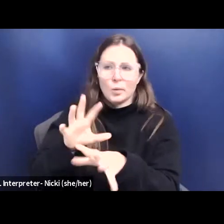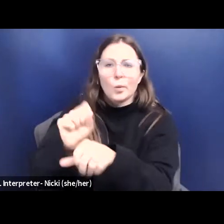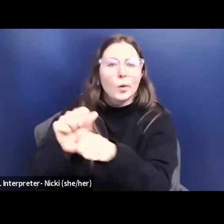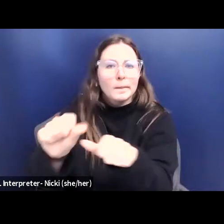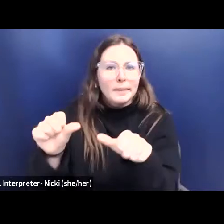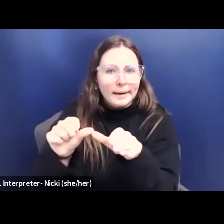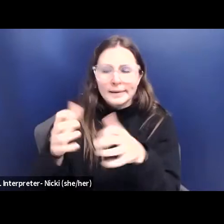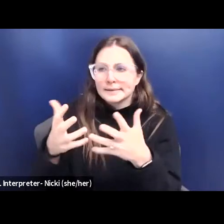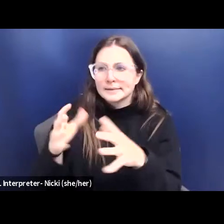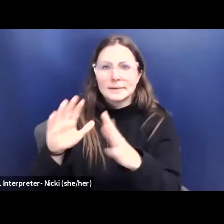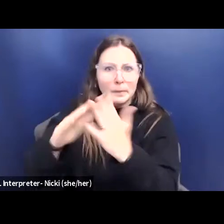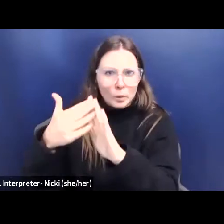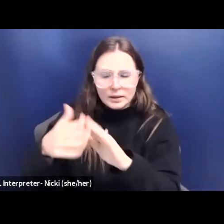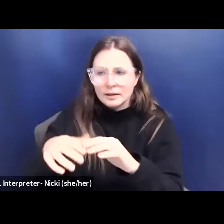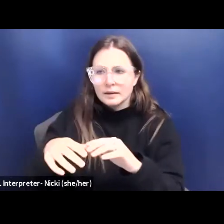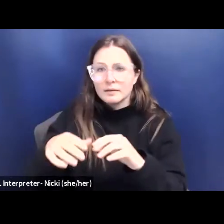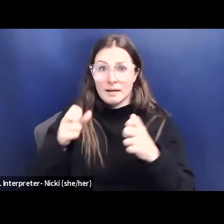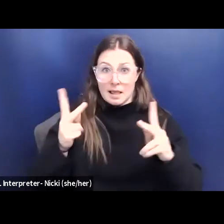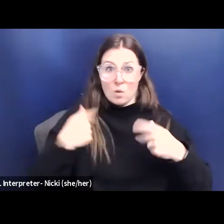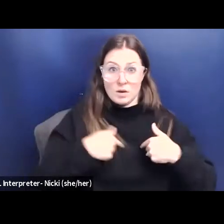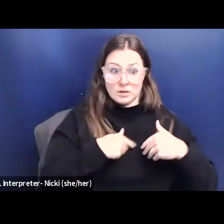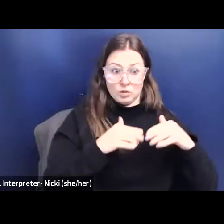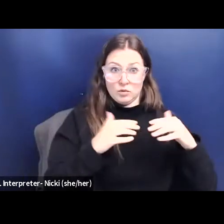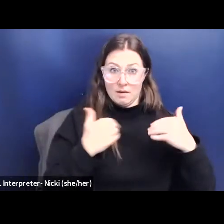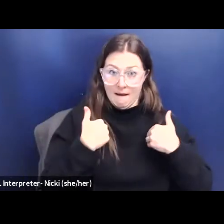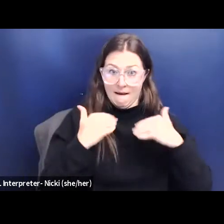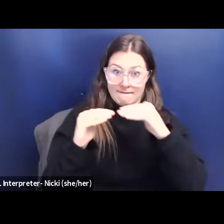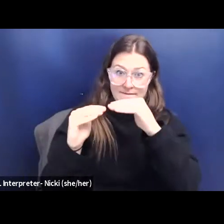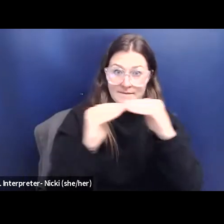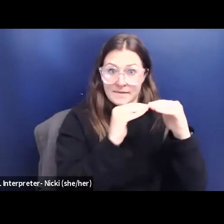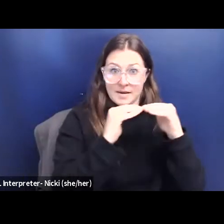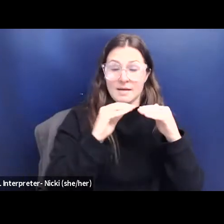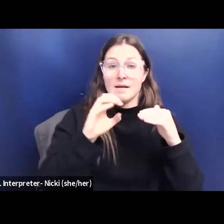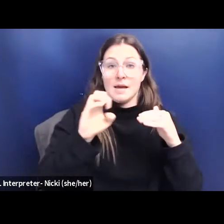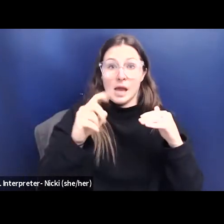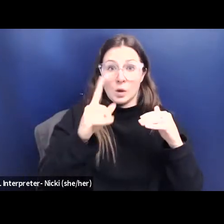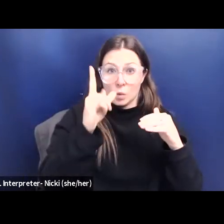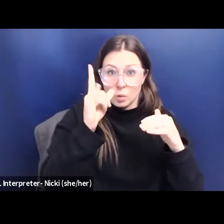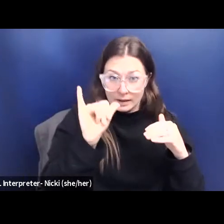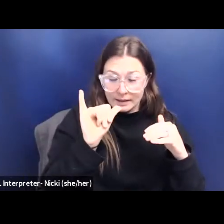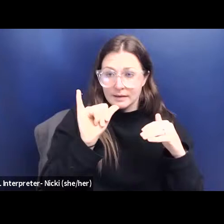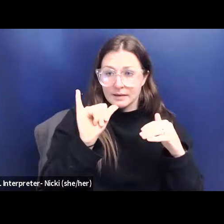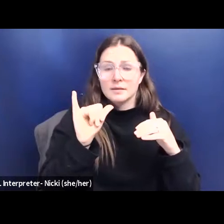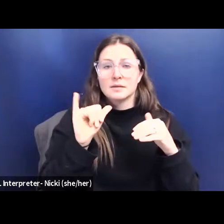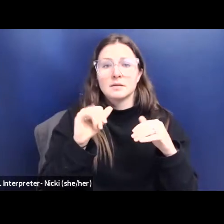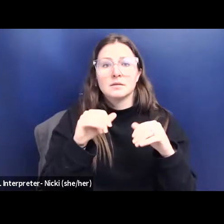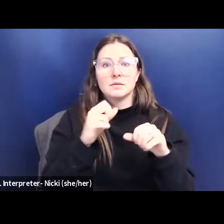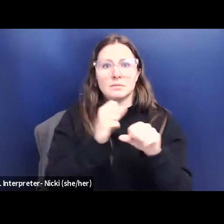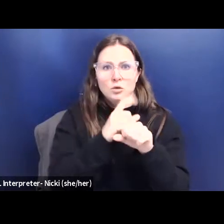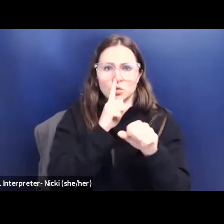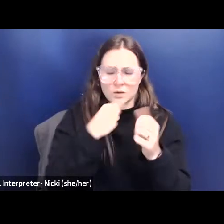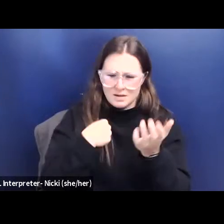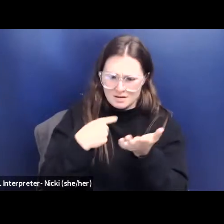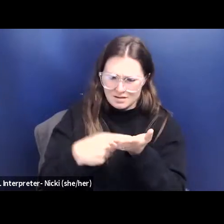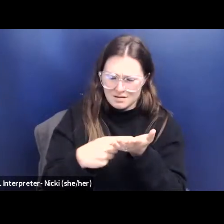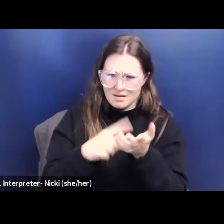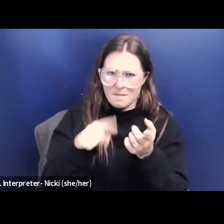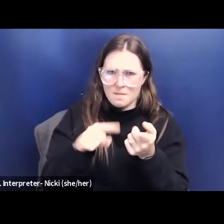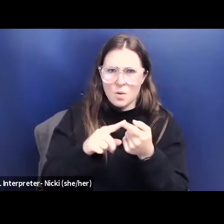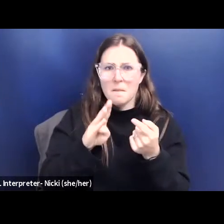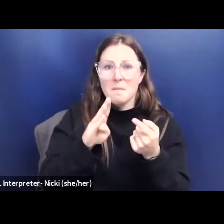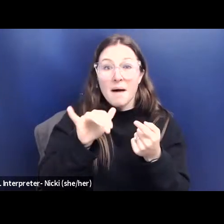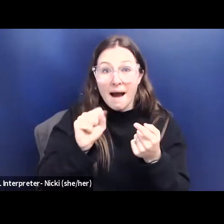level equity, deactivate bias and prejudice within the spaces we need. And what techniques